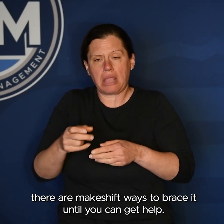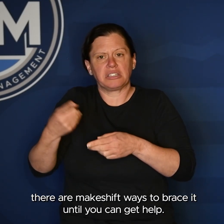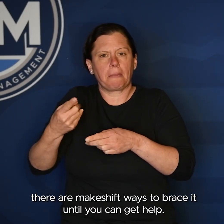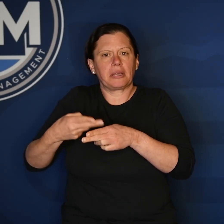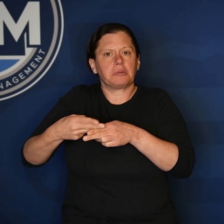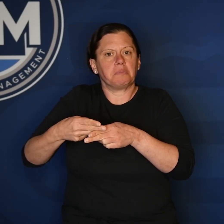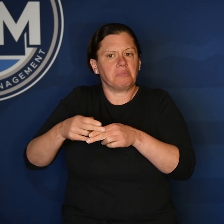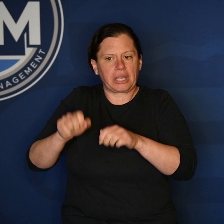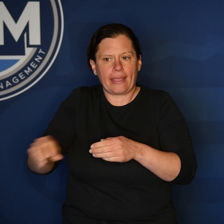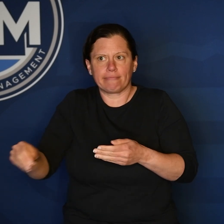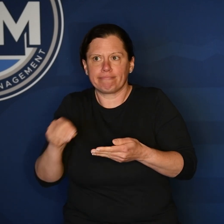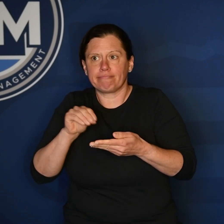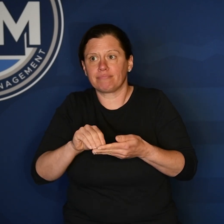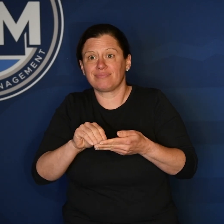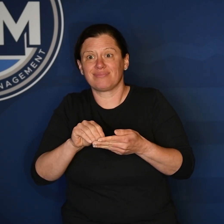help.